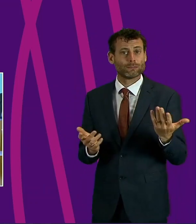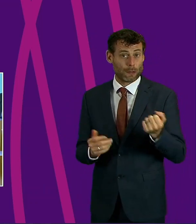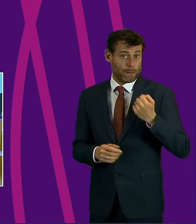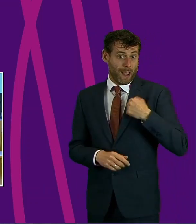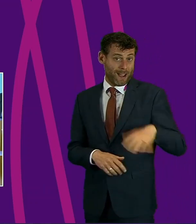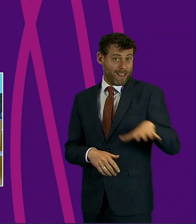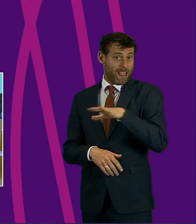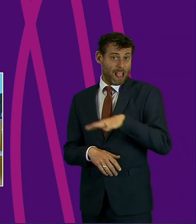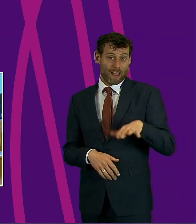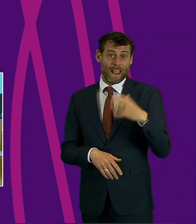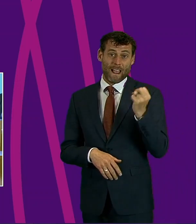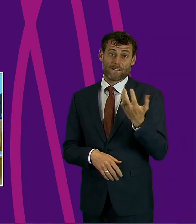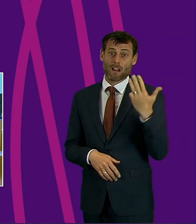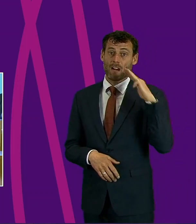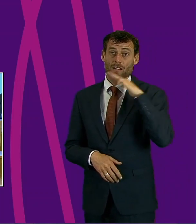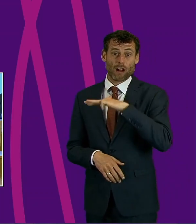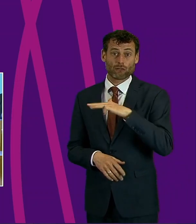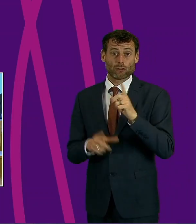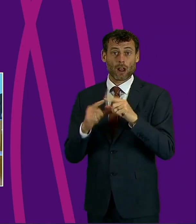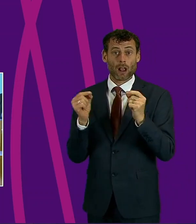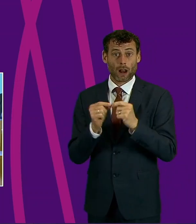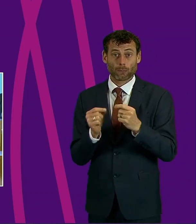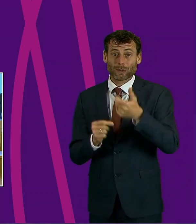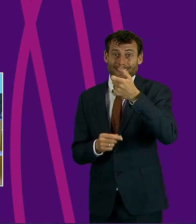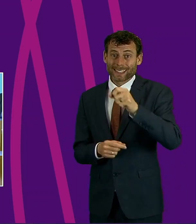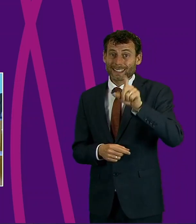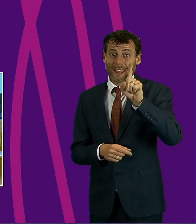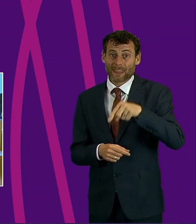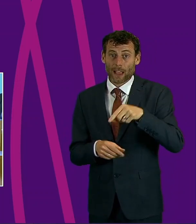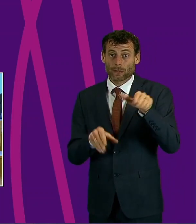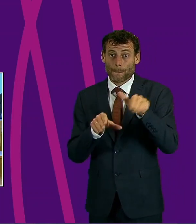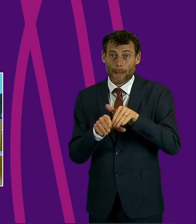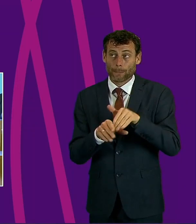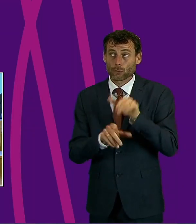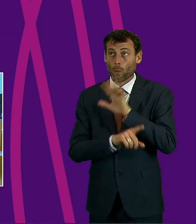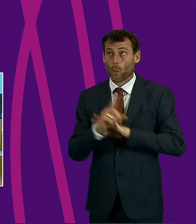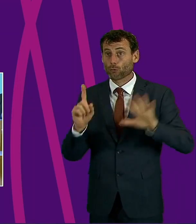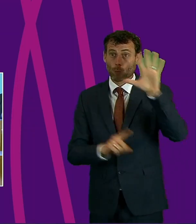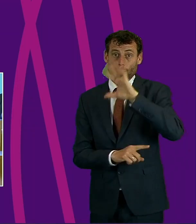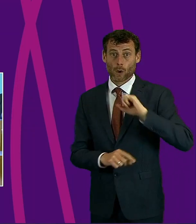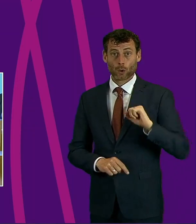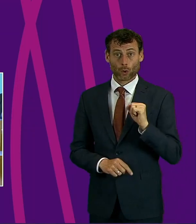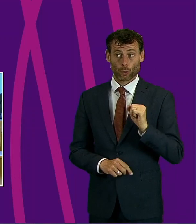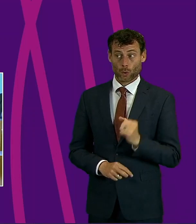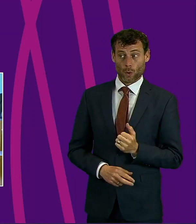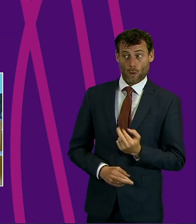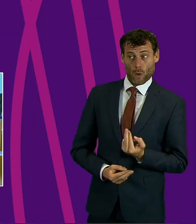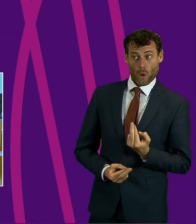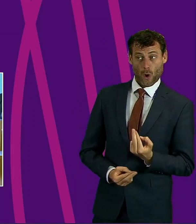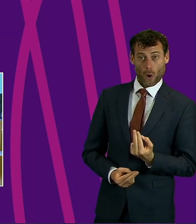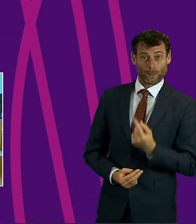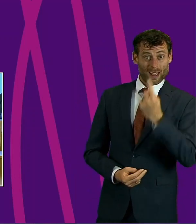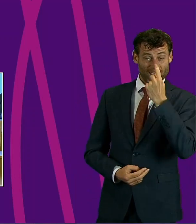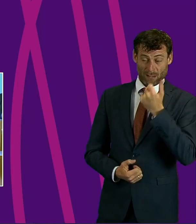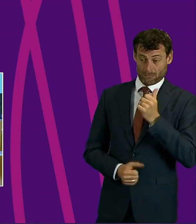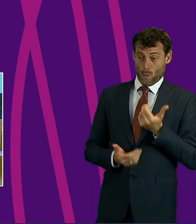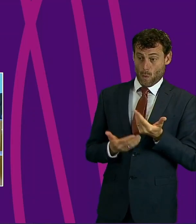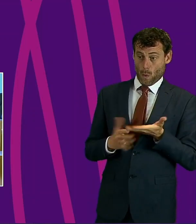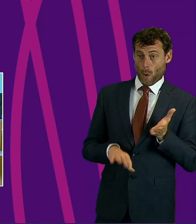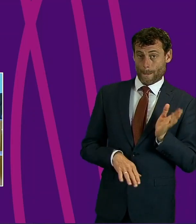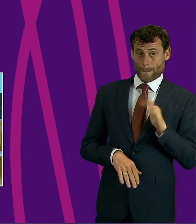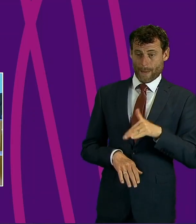note there are 900 clubs with 60,000 members right across Scotland, are hopeful that they may be supported to reopen safely